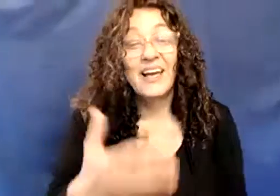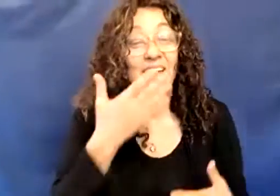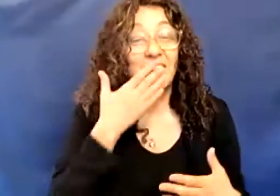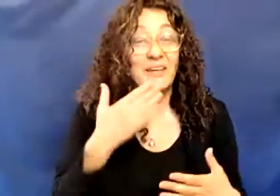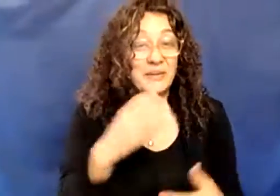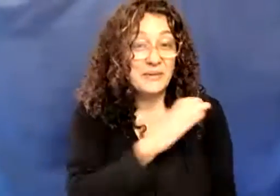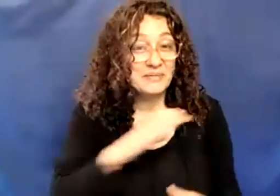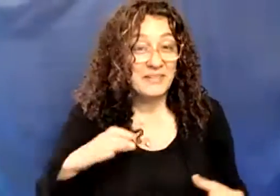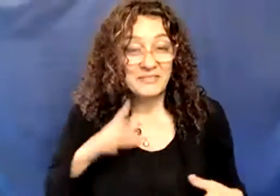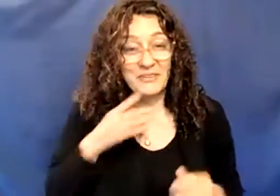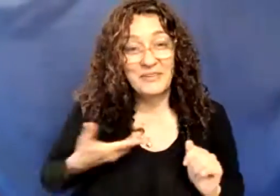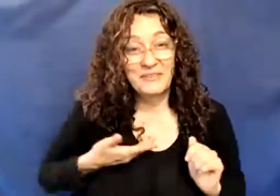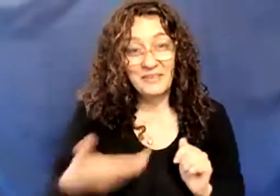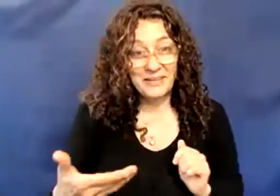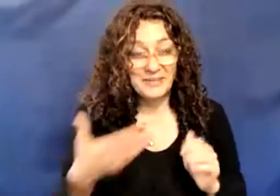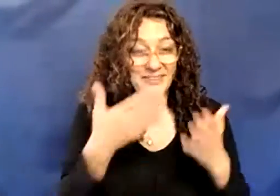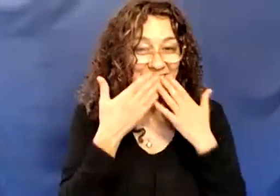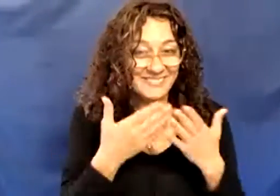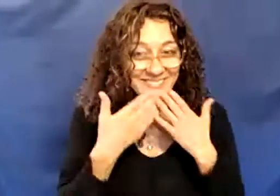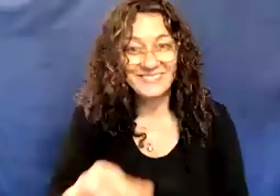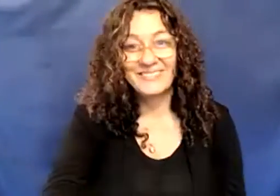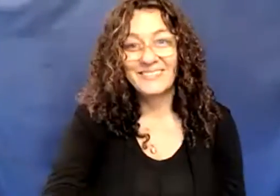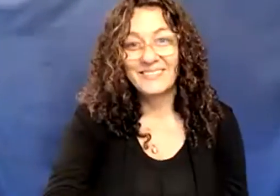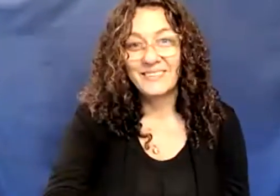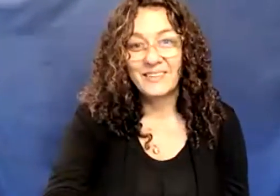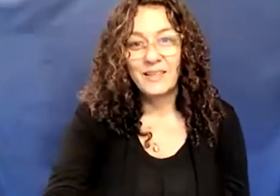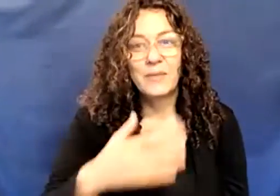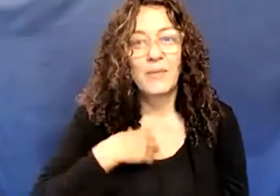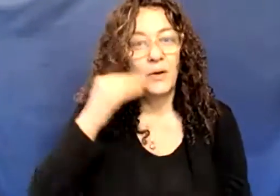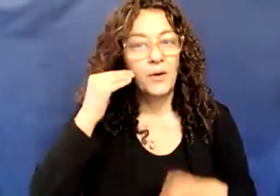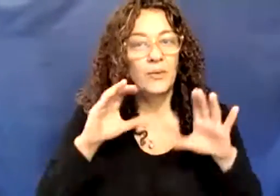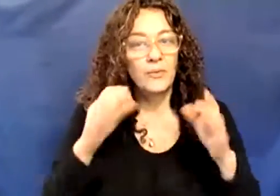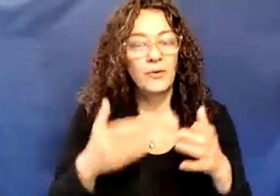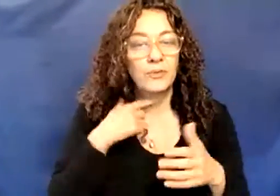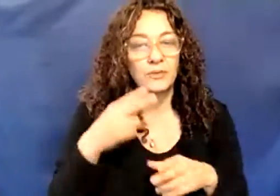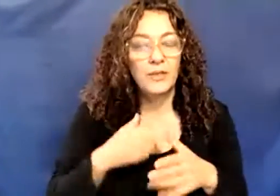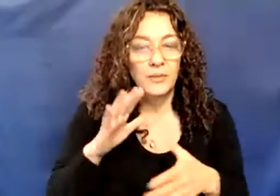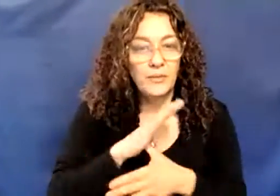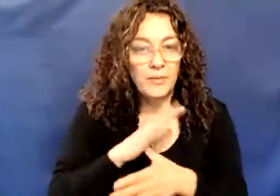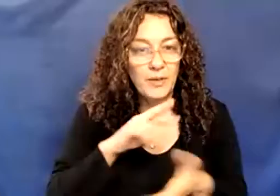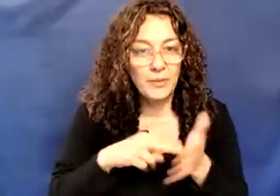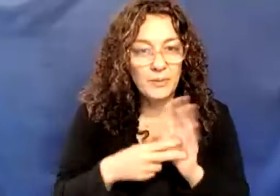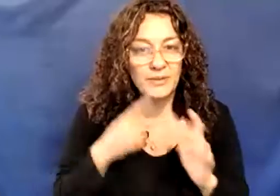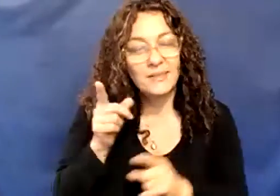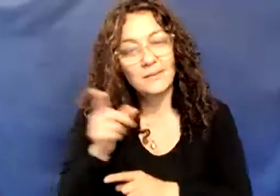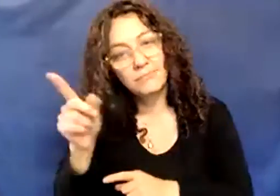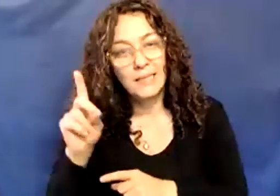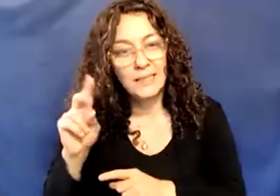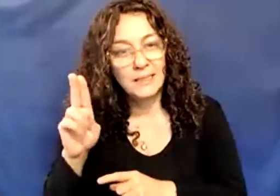share. And I don't know if I said, but my home group is Primary Purpose in Dublin, California. And it's good to